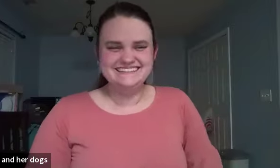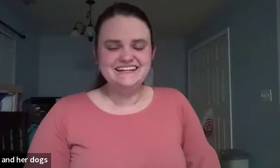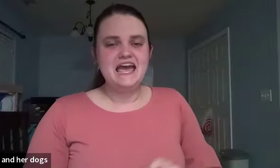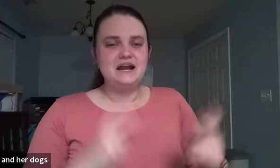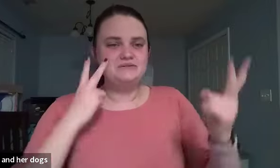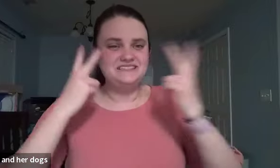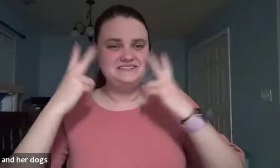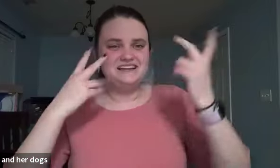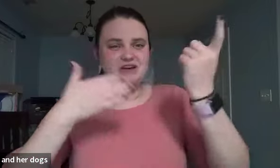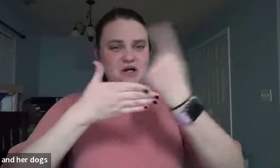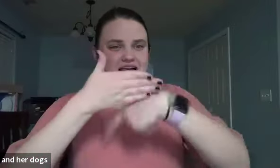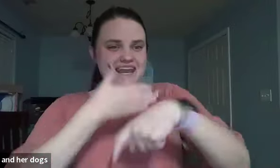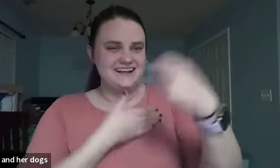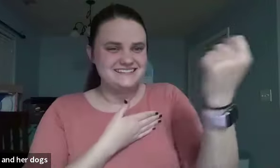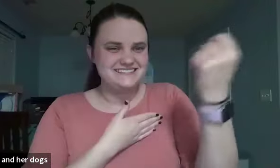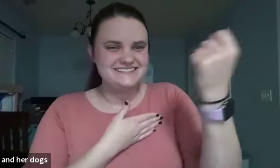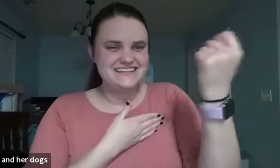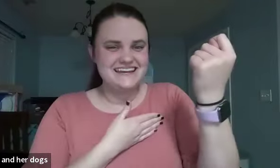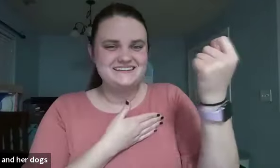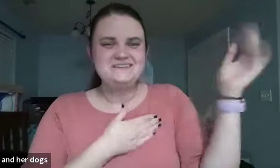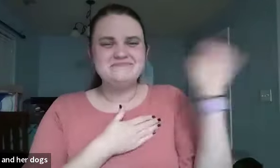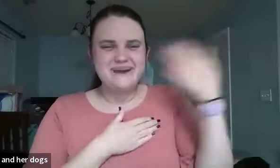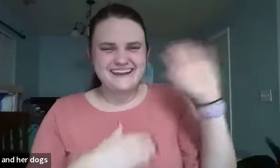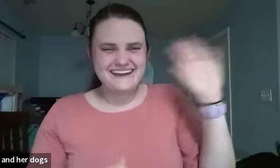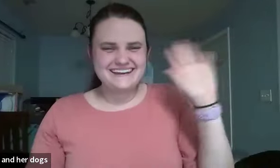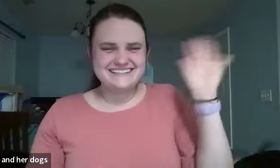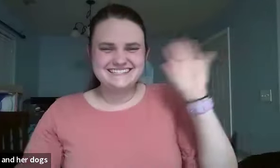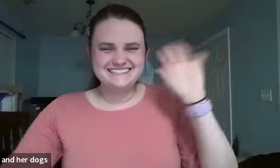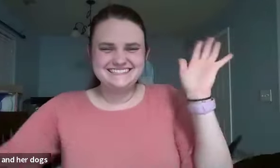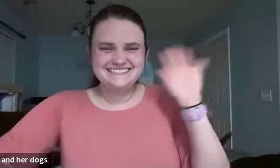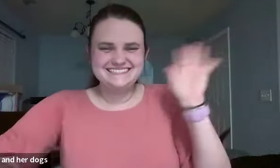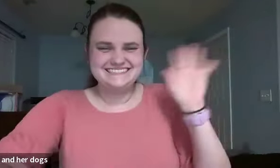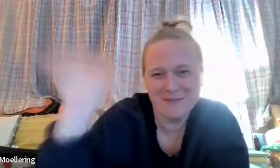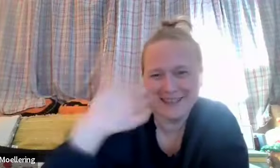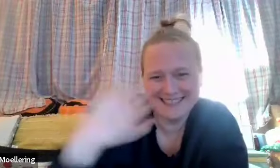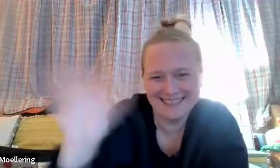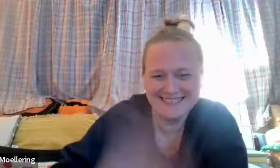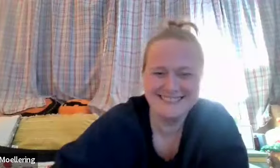And I will see you guys all next Tuesday. Bye, guys. Bye everybody.